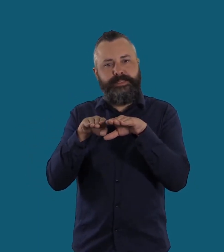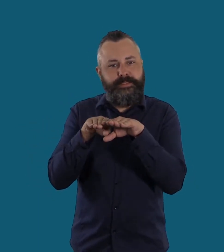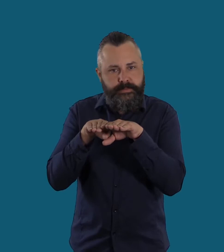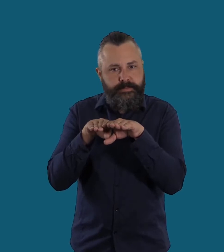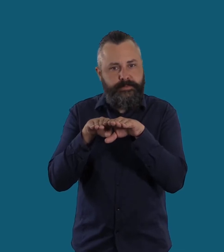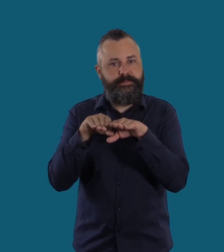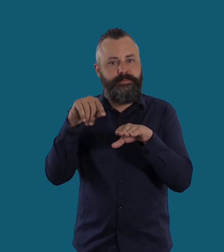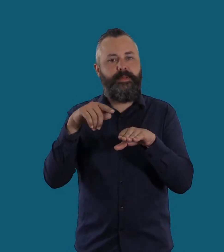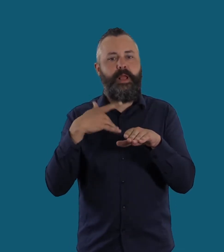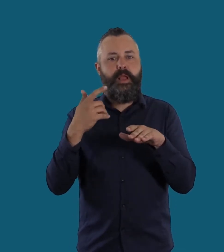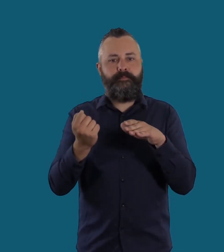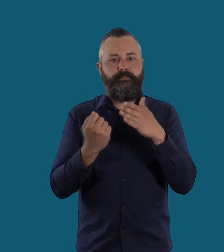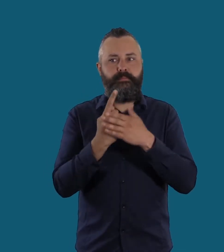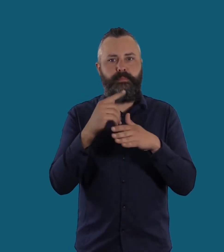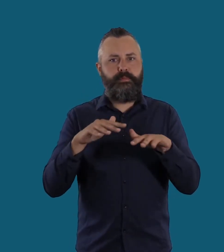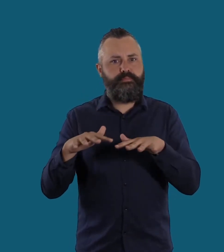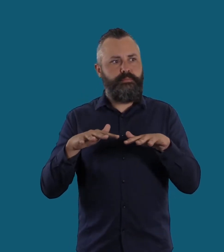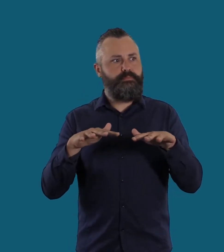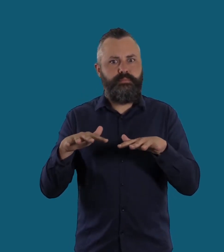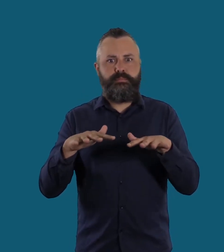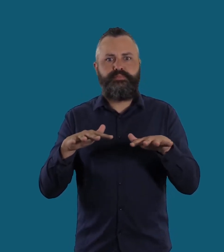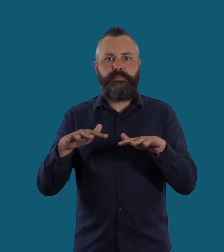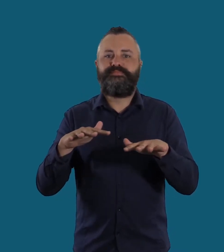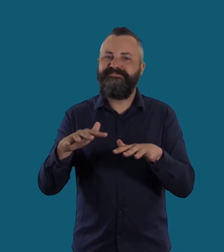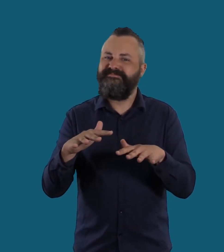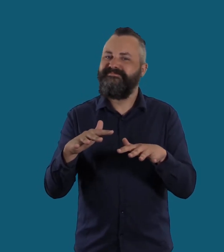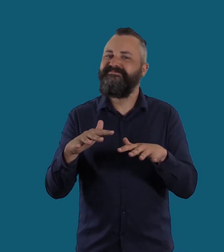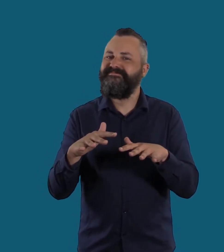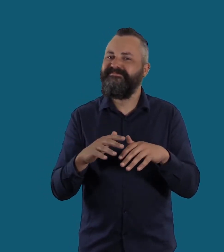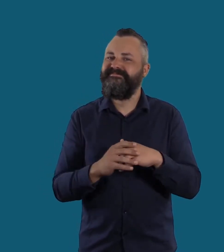Aftershocks are caused by the rocks in the area readjusting to the fault movement.